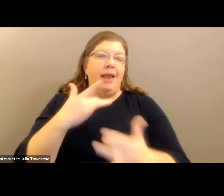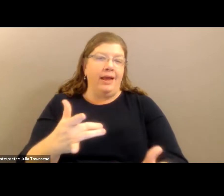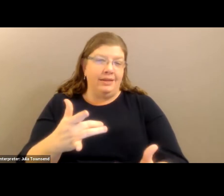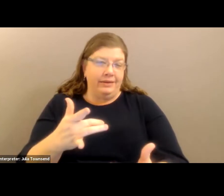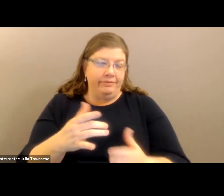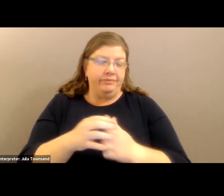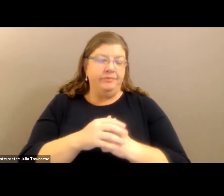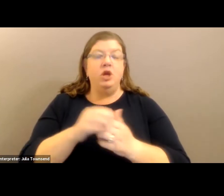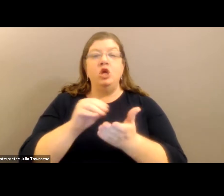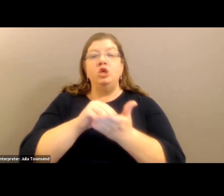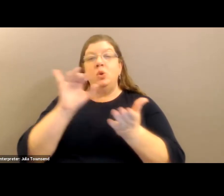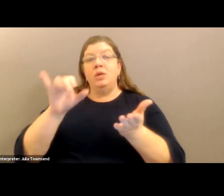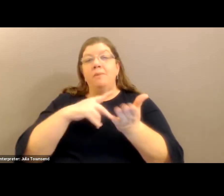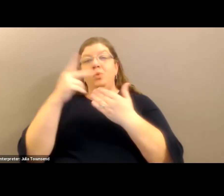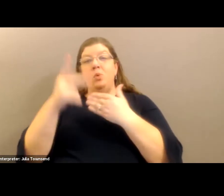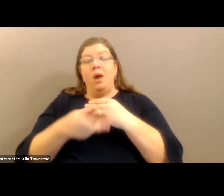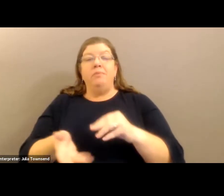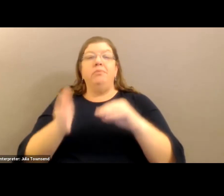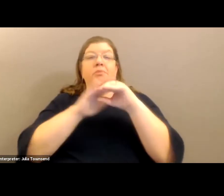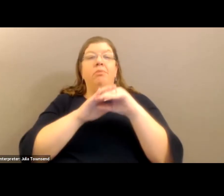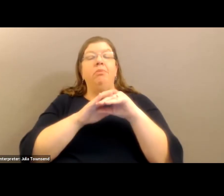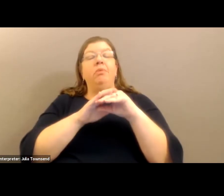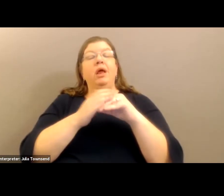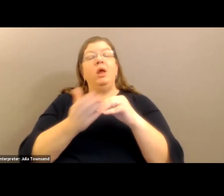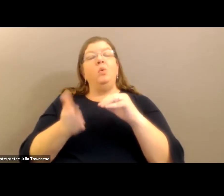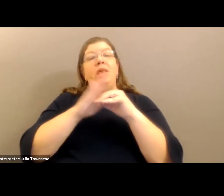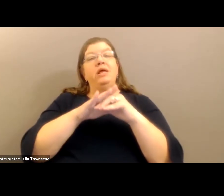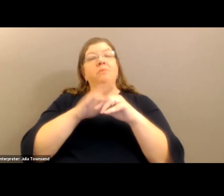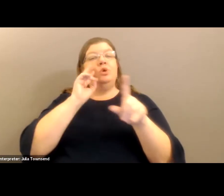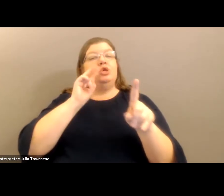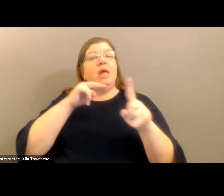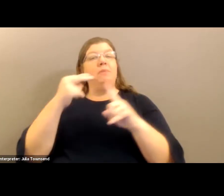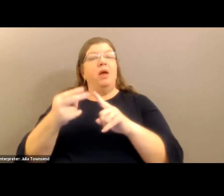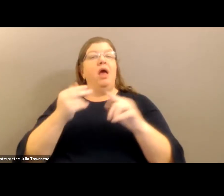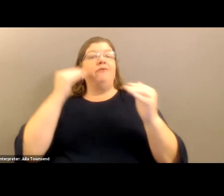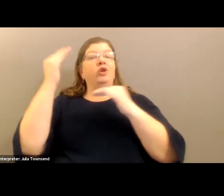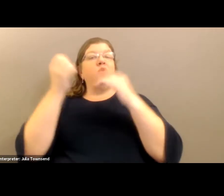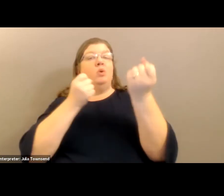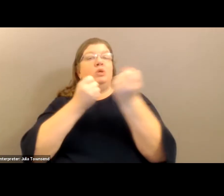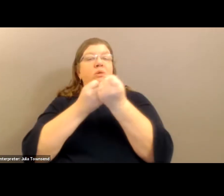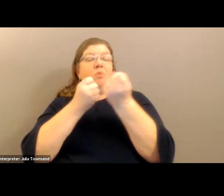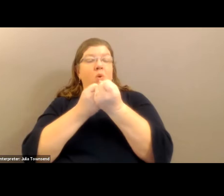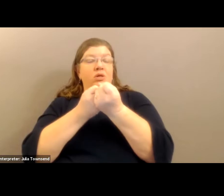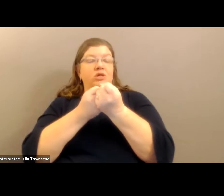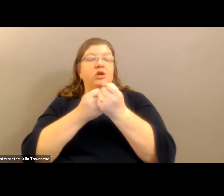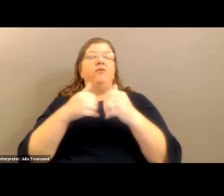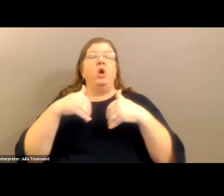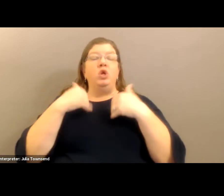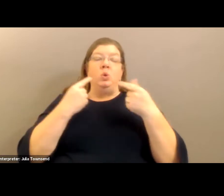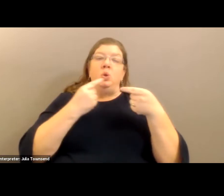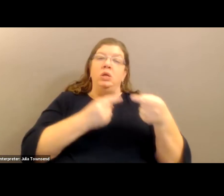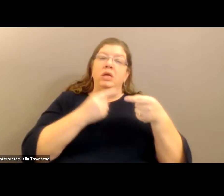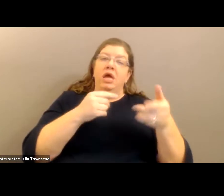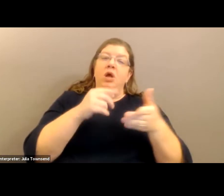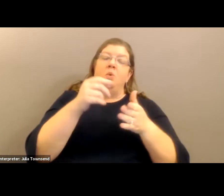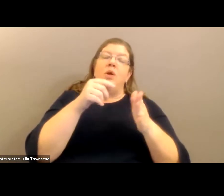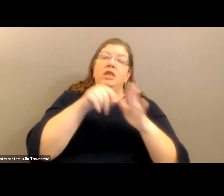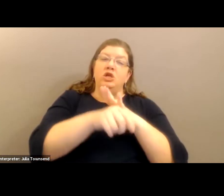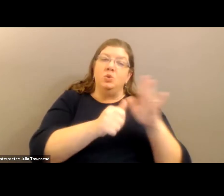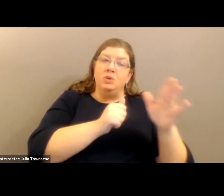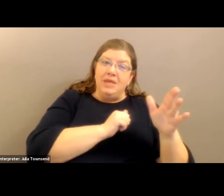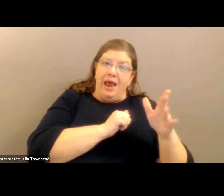program also reported increased perceptions of adult support for suicidal youth and the acceptability of help